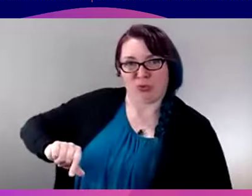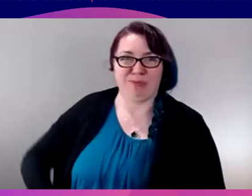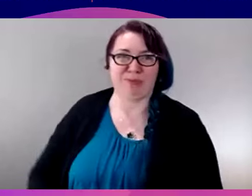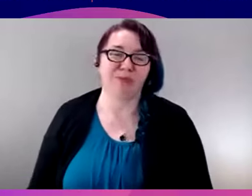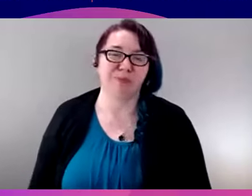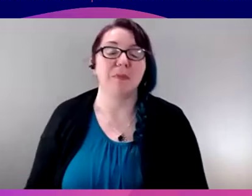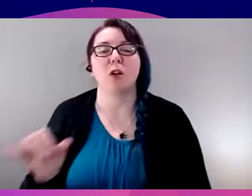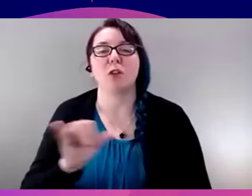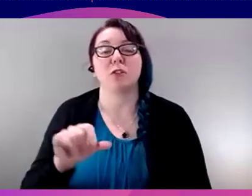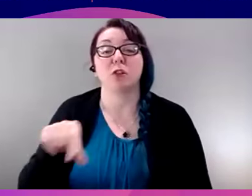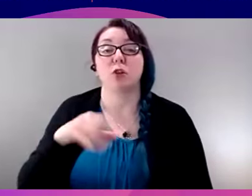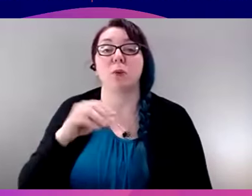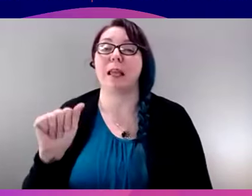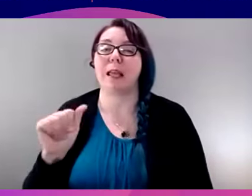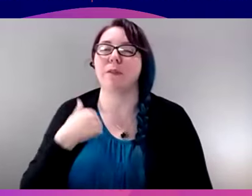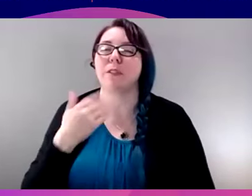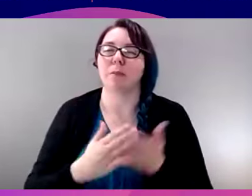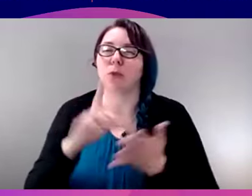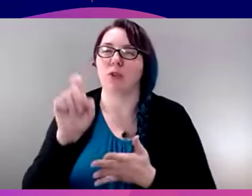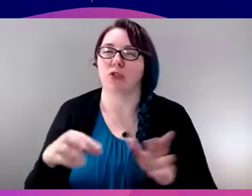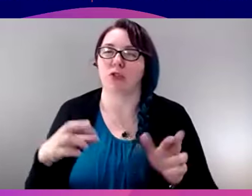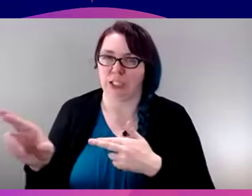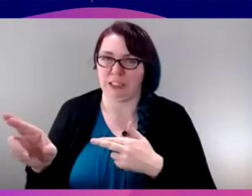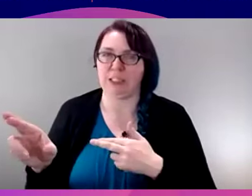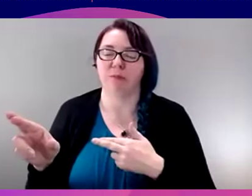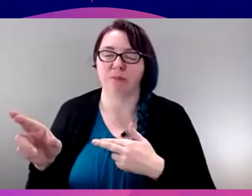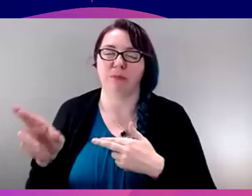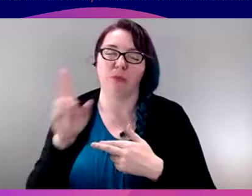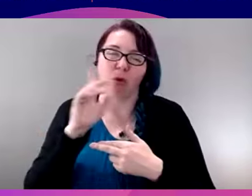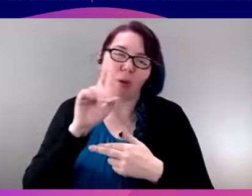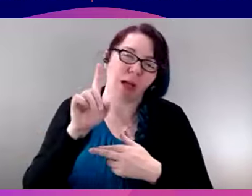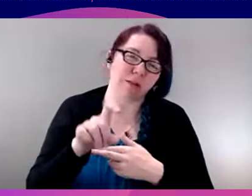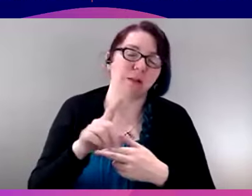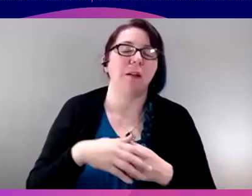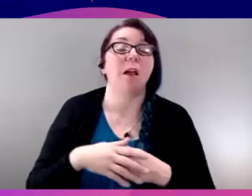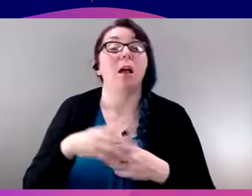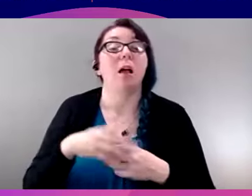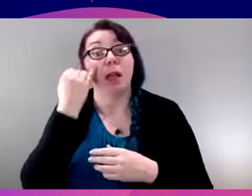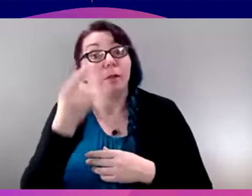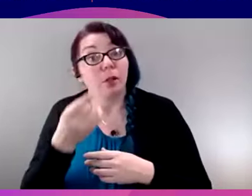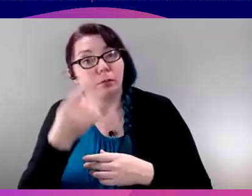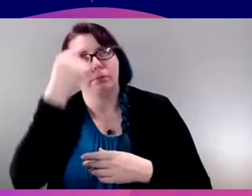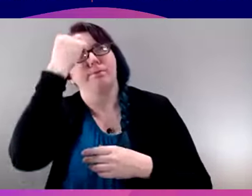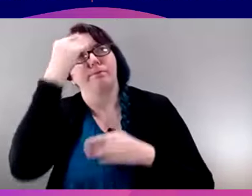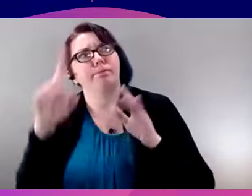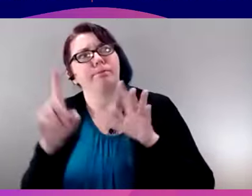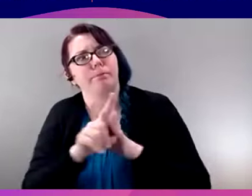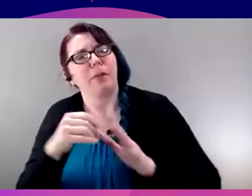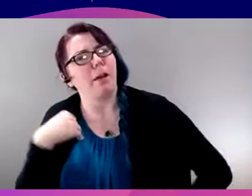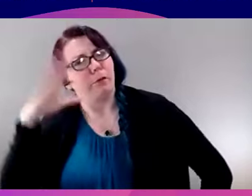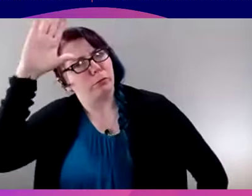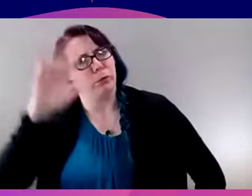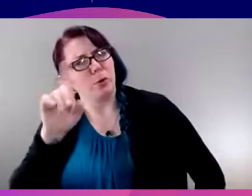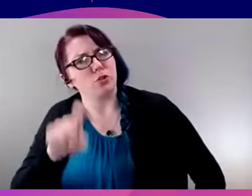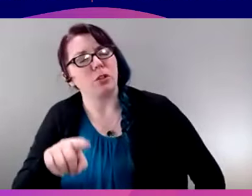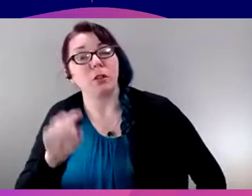time to present those to you now. Also, if you haven't been able to ask a question, please feel free to pose it in the question and answer